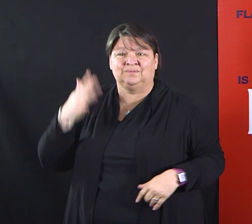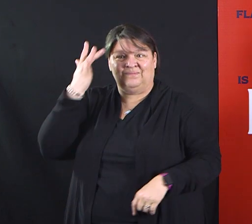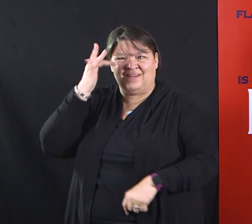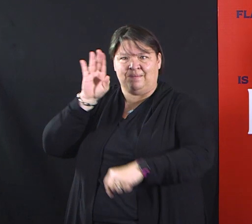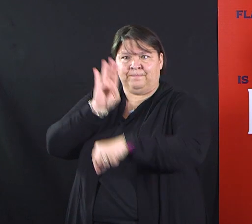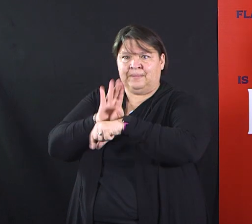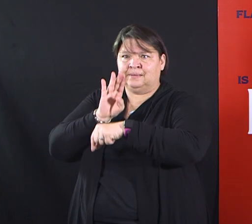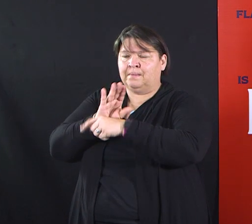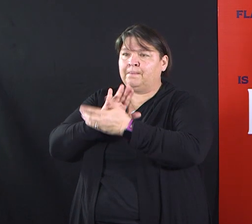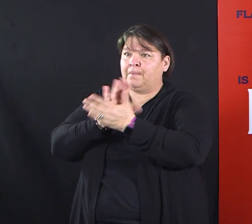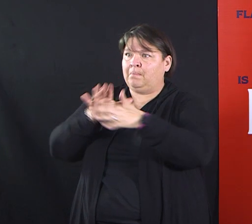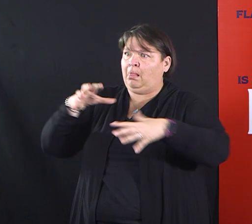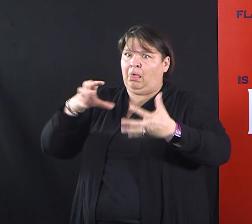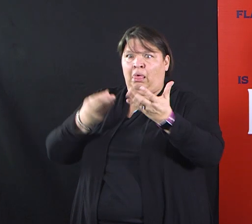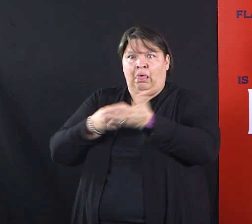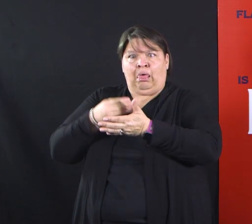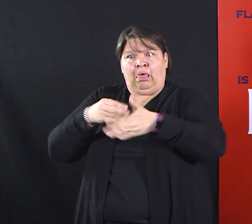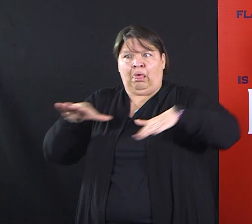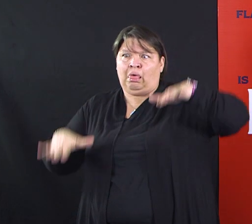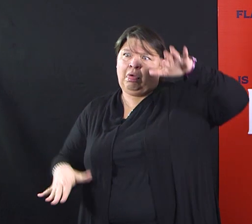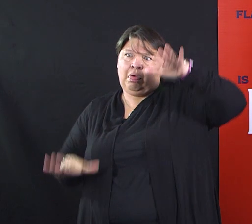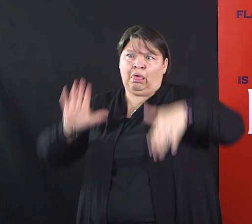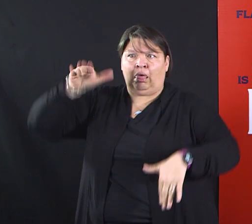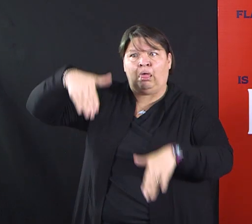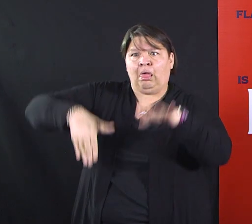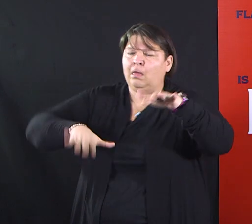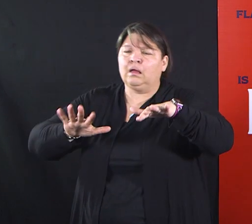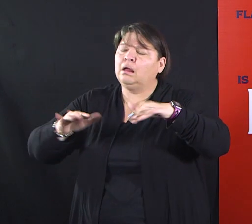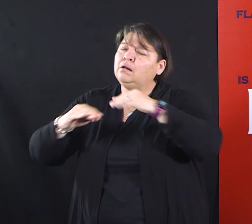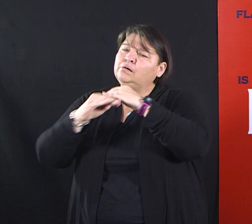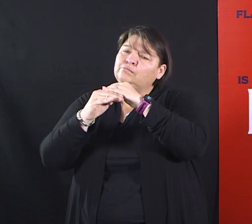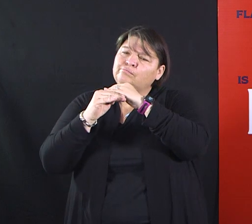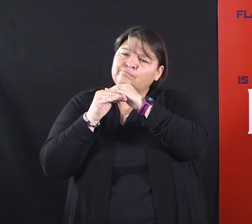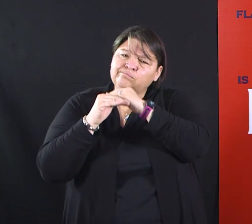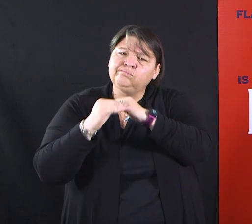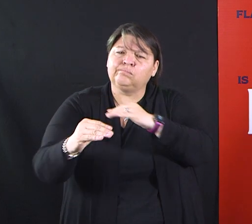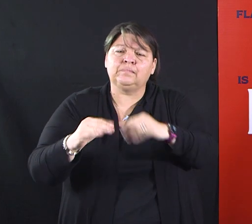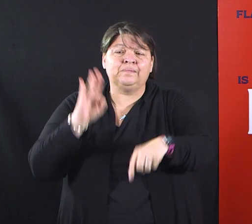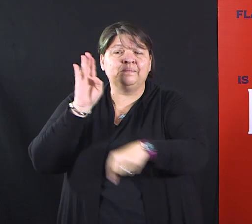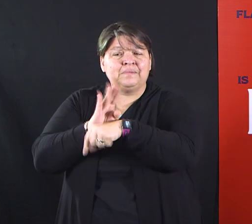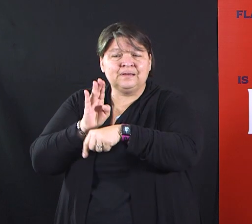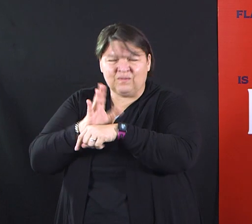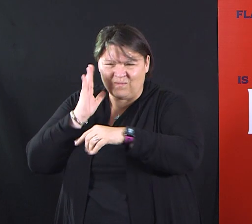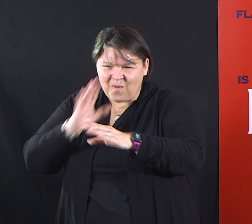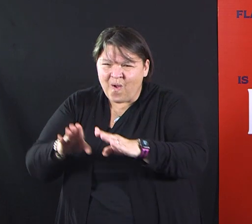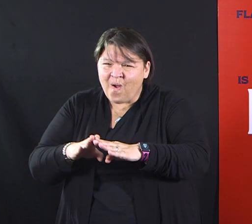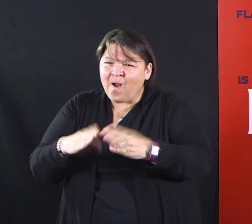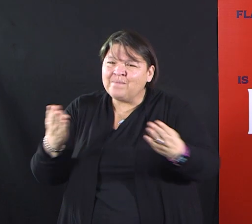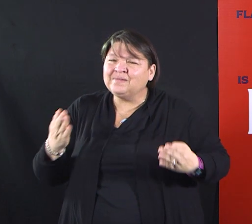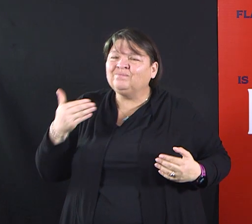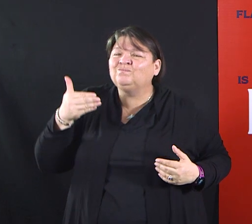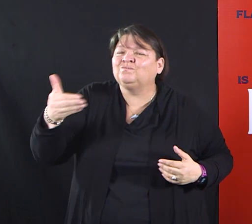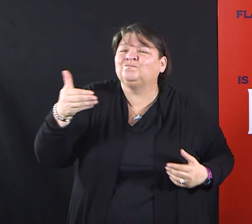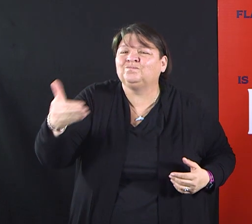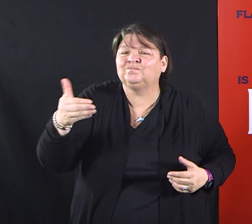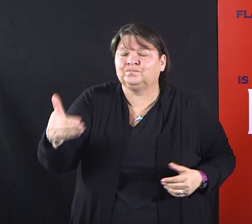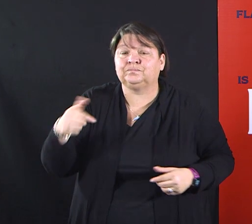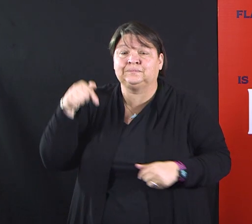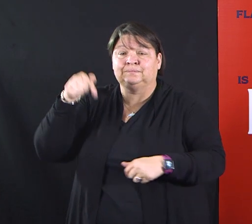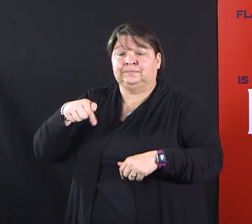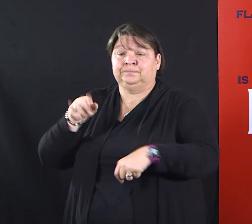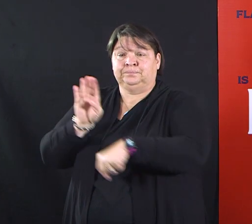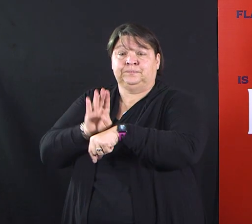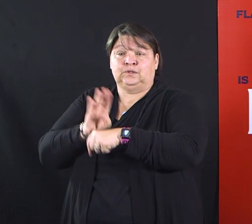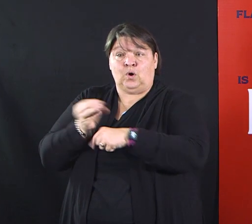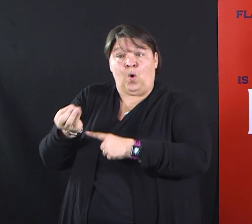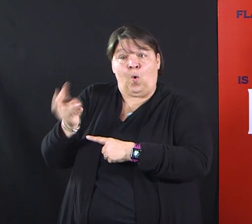streamlined process when businesses are allowed to reopen. I've been particularly encouraged by our business owners that have reached out about assisting the